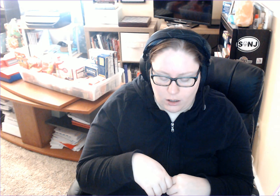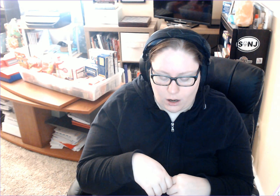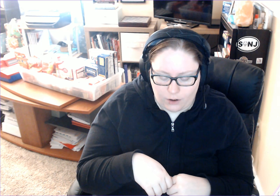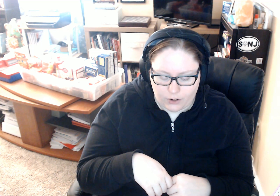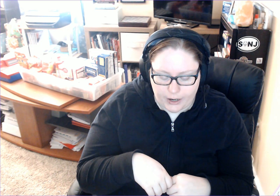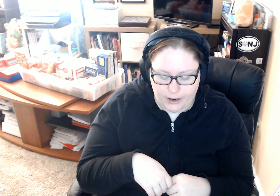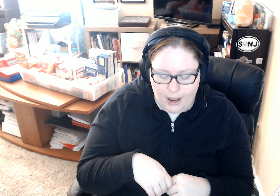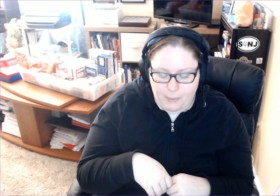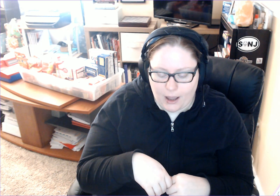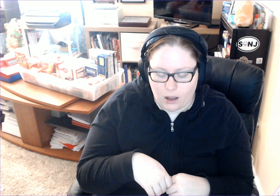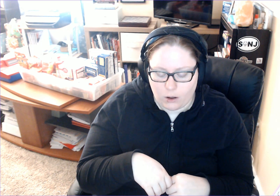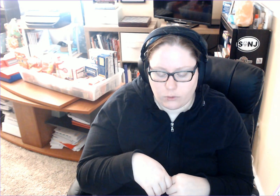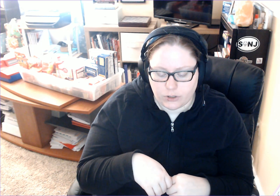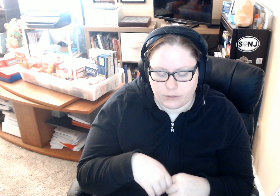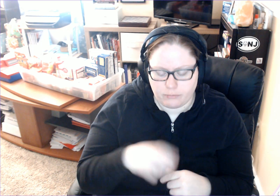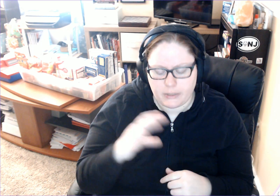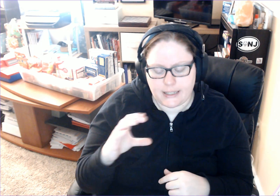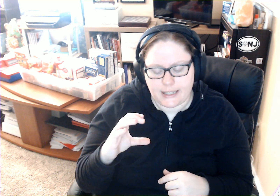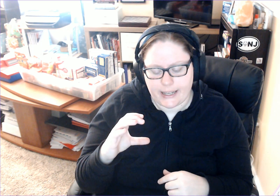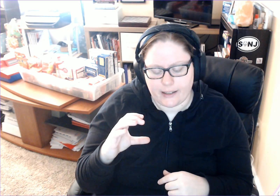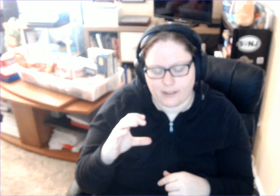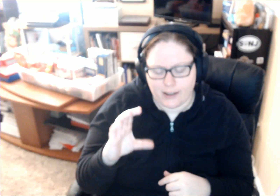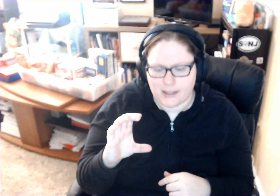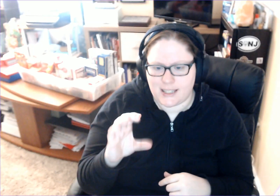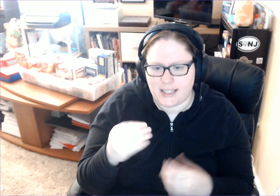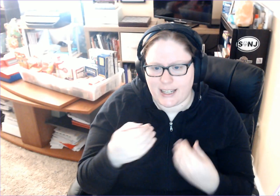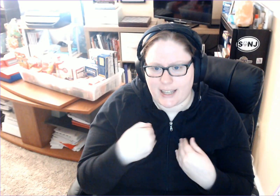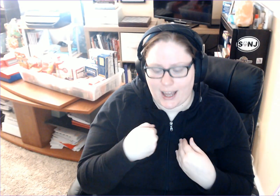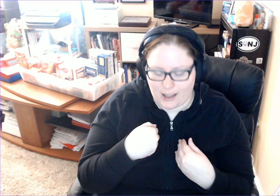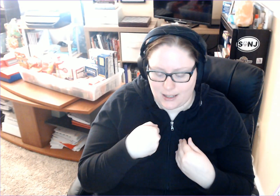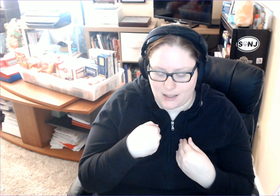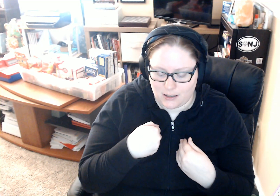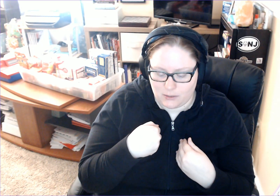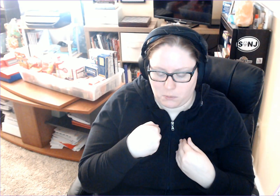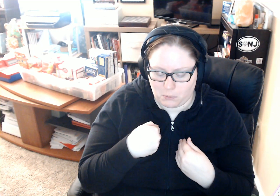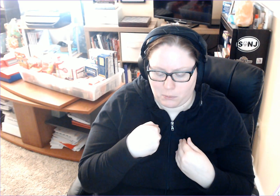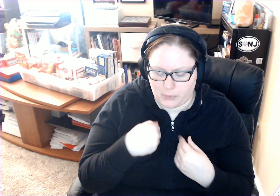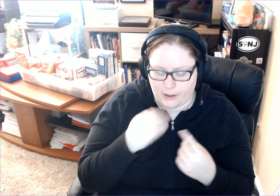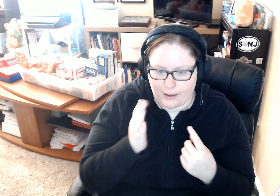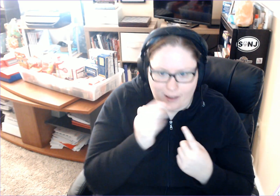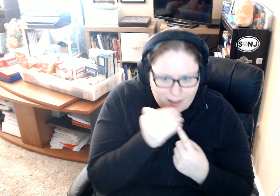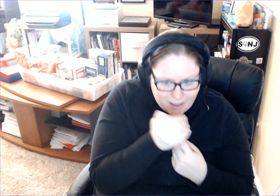Alright, how about C? C has hiding,